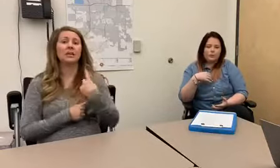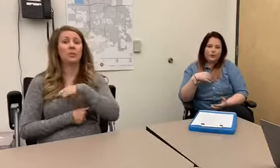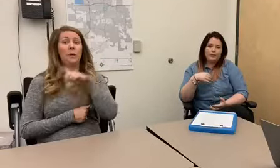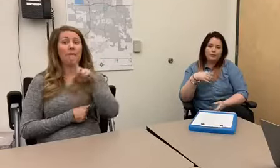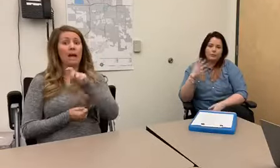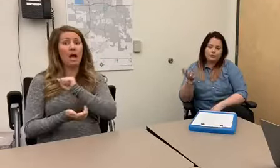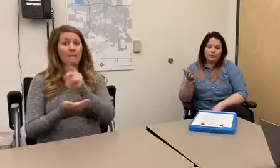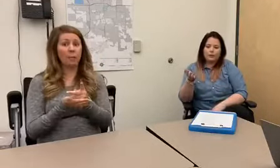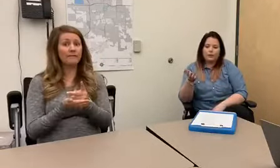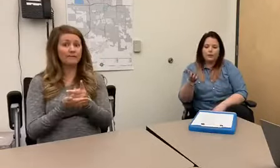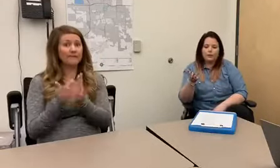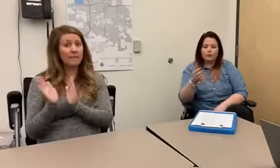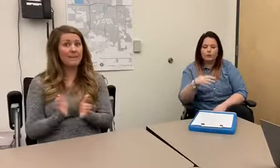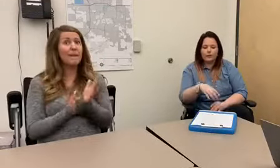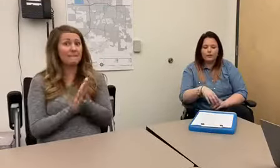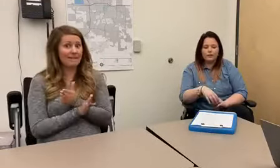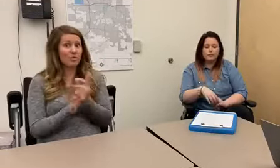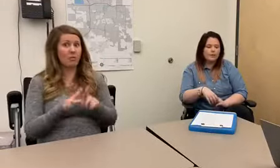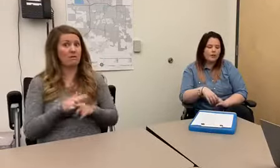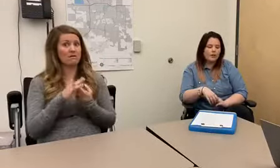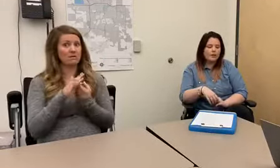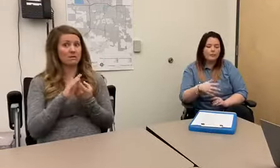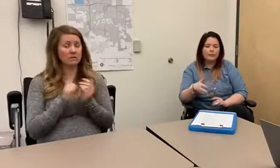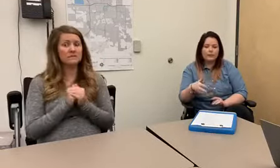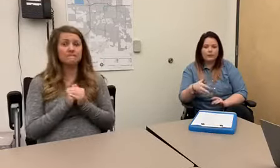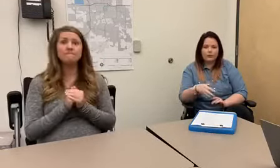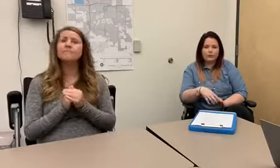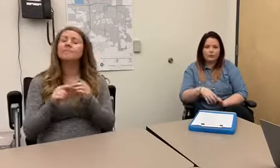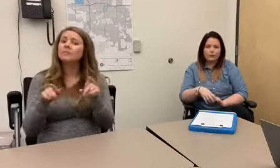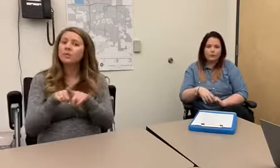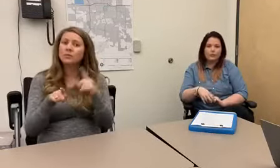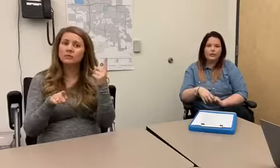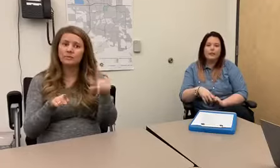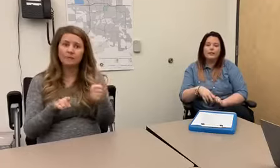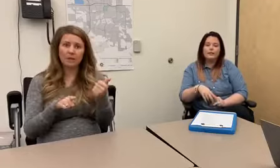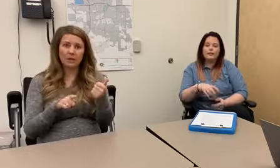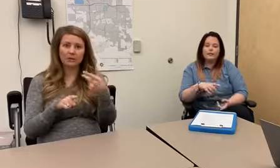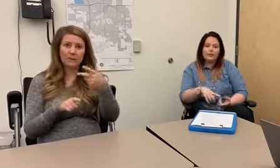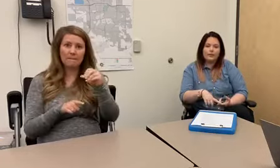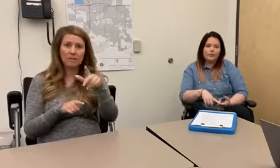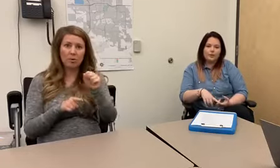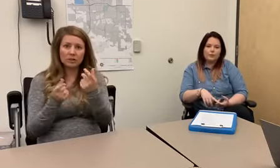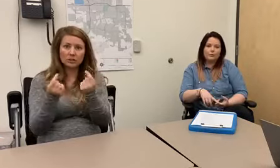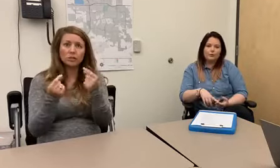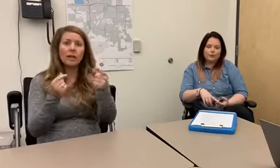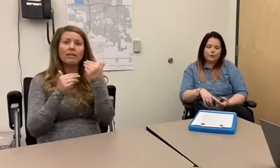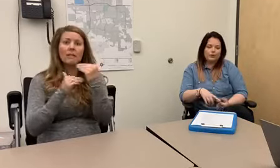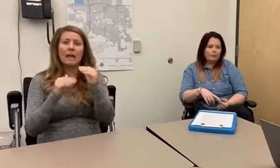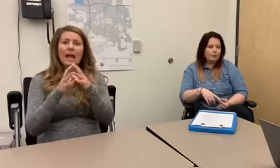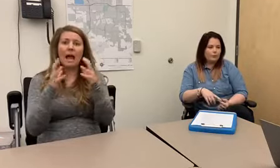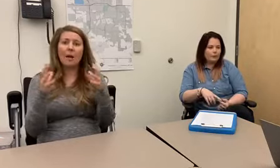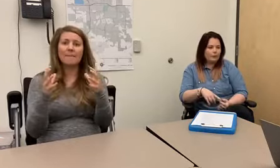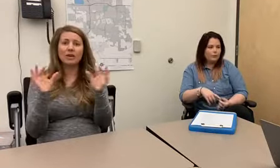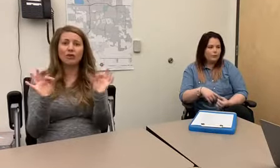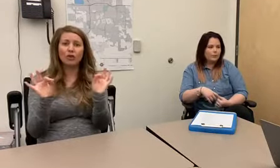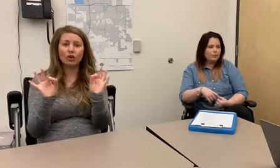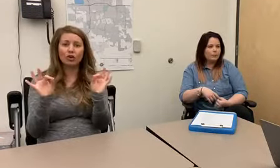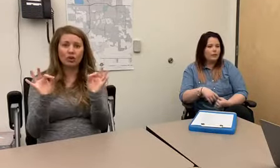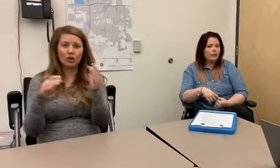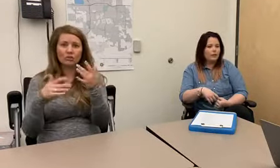plans before they go into effect. Something else that pools are doing is they're limiting how much pool furniture they put out, depending on